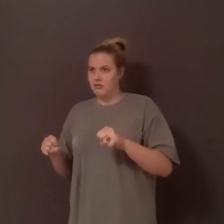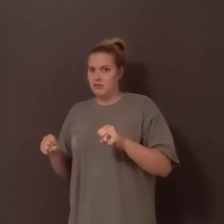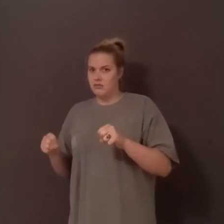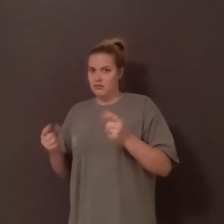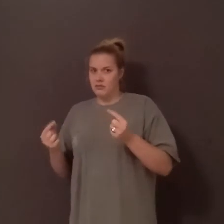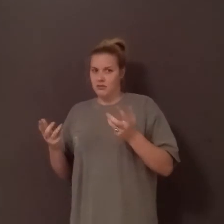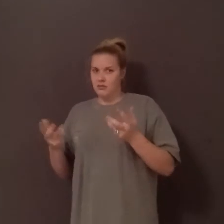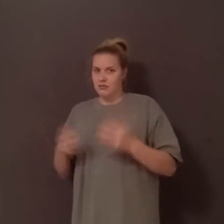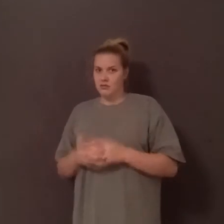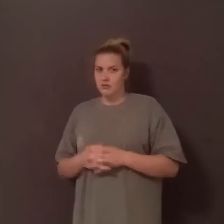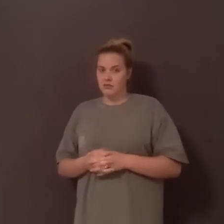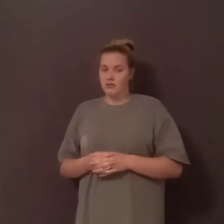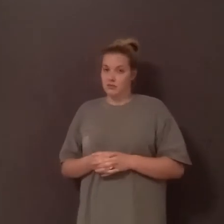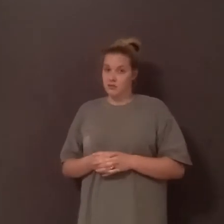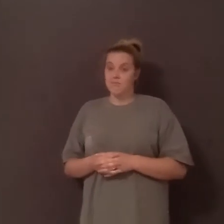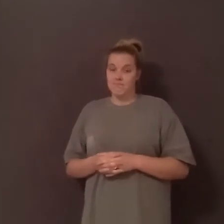Little bit. Yeah.